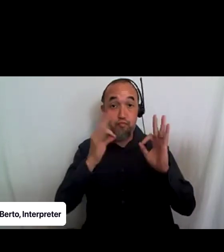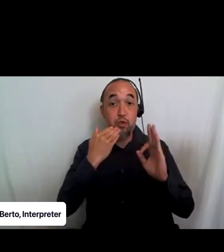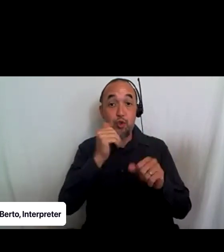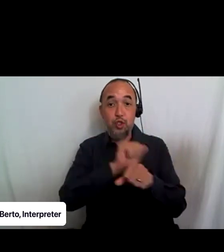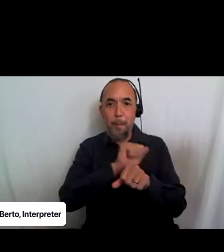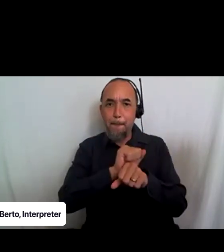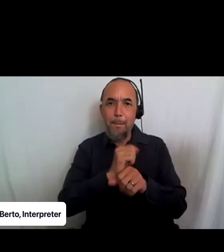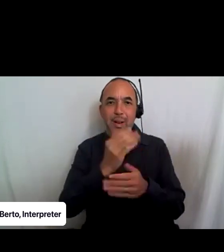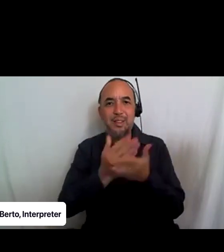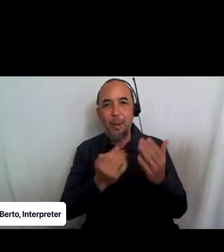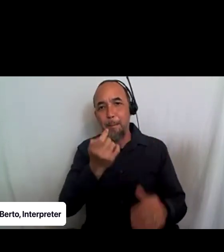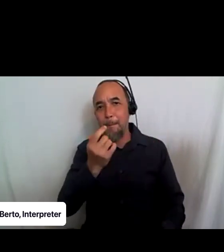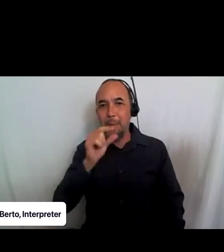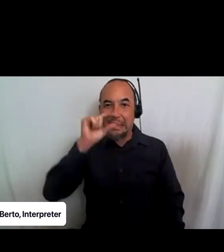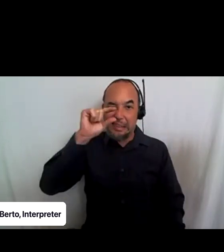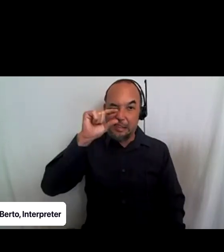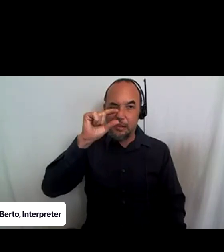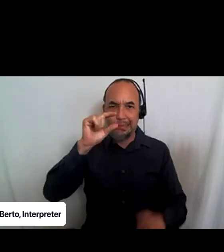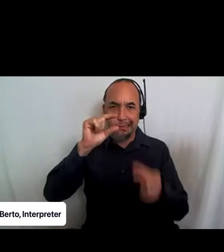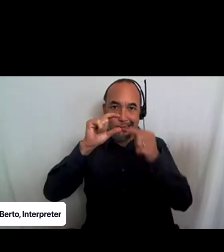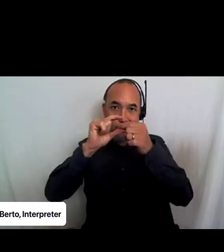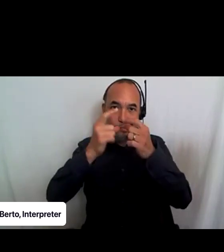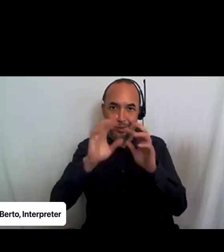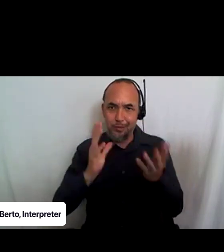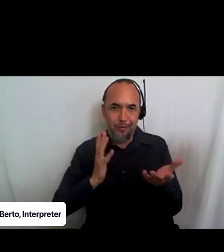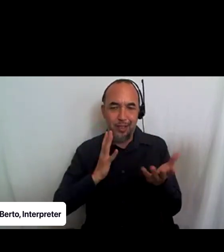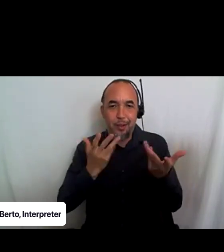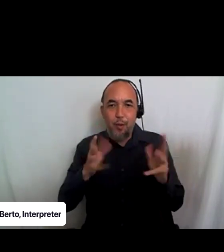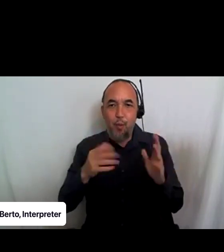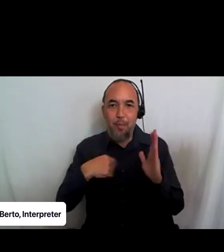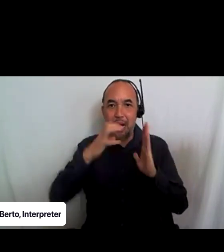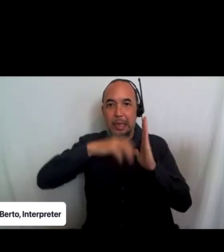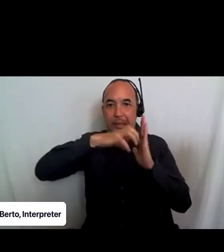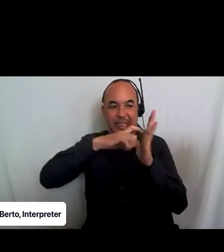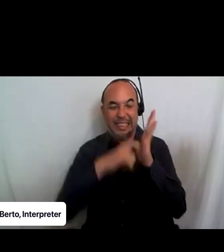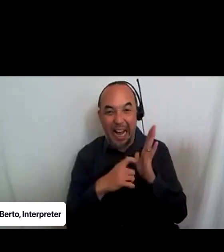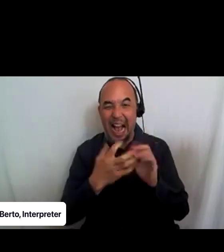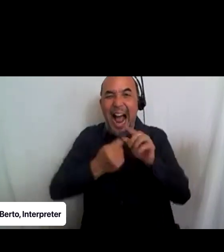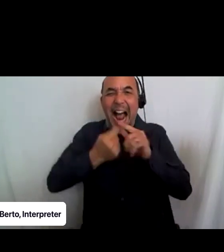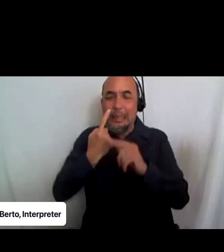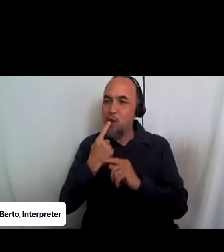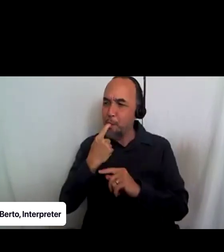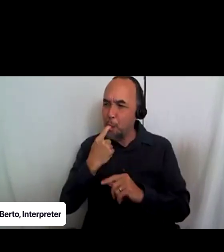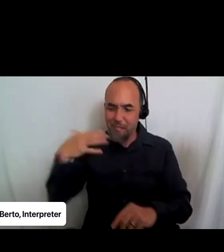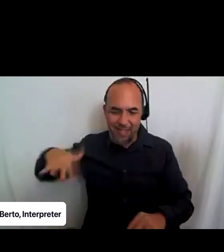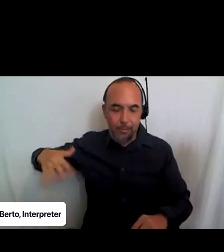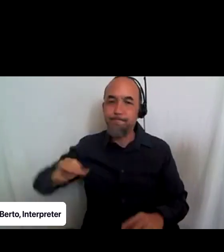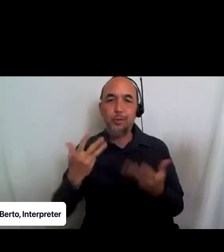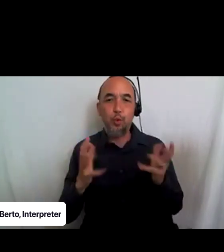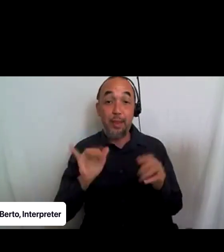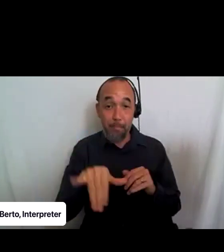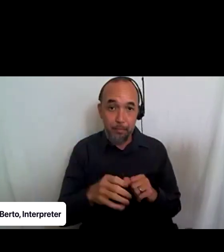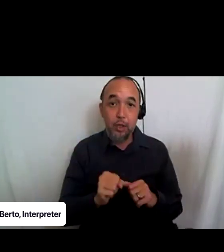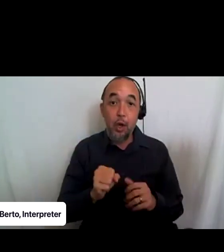there's chunks. Mine still has some chunks. I didn't want to risk losing a finger. Once all the cheese is mixed together,